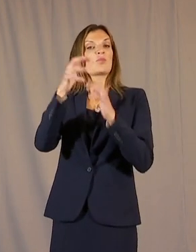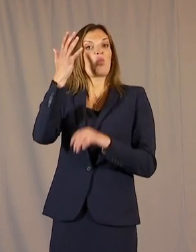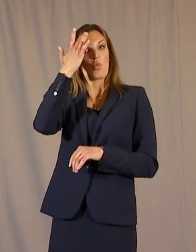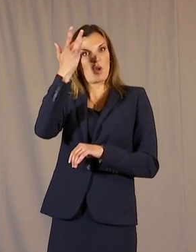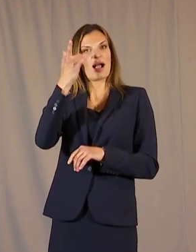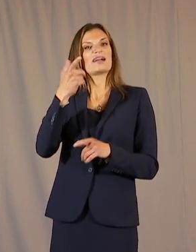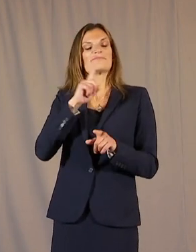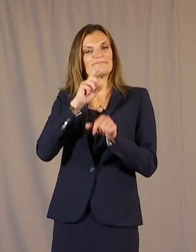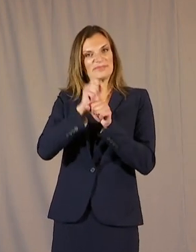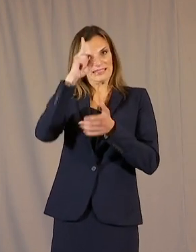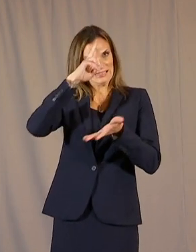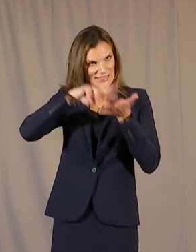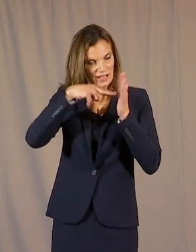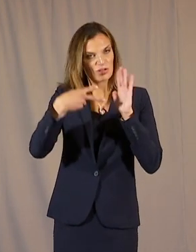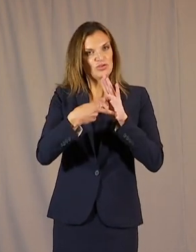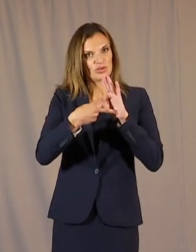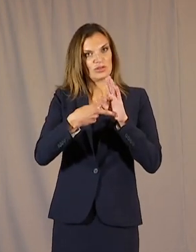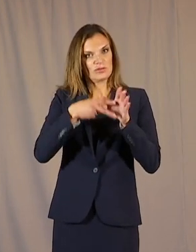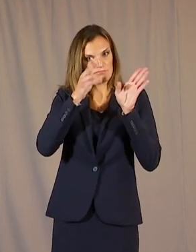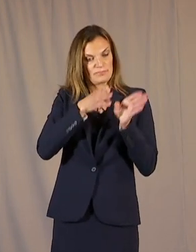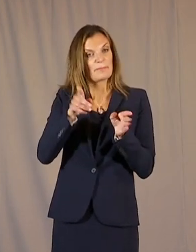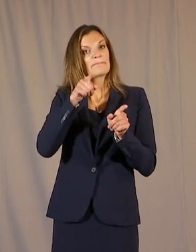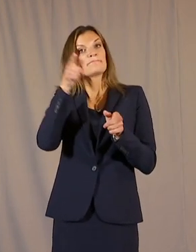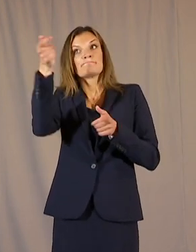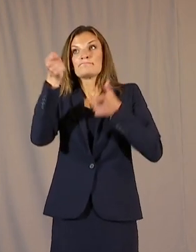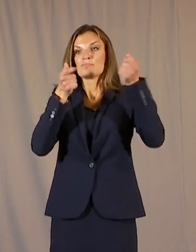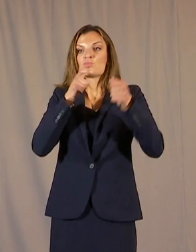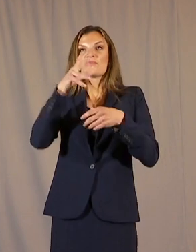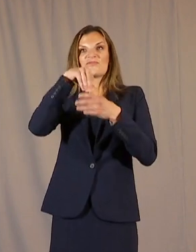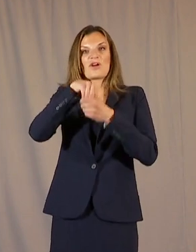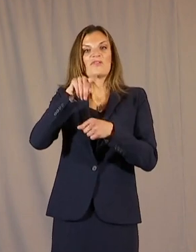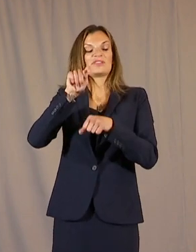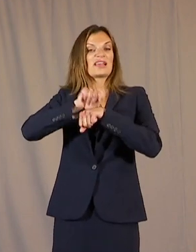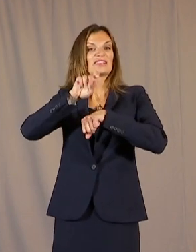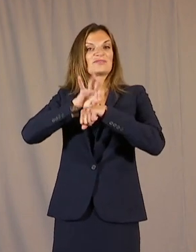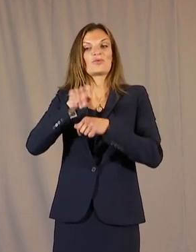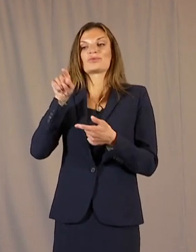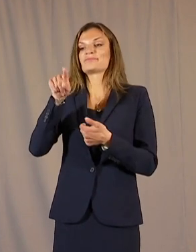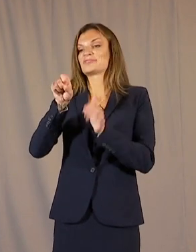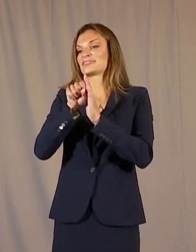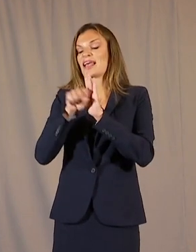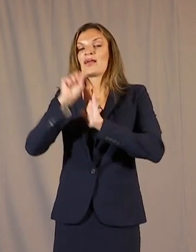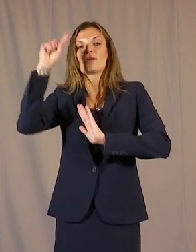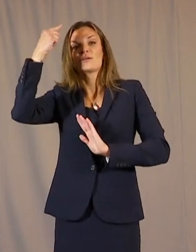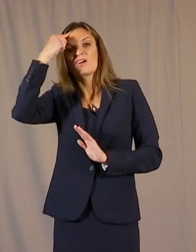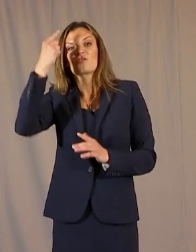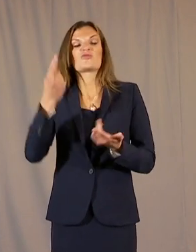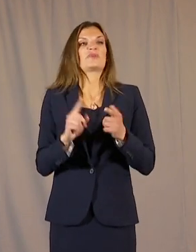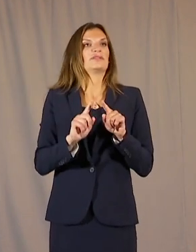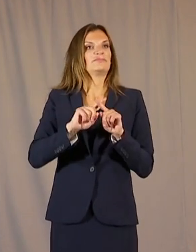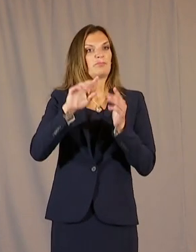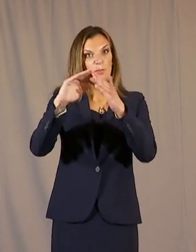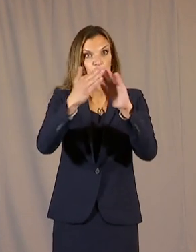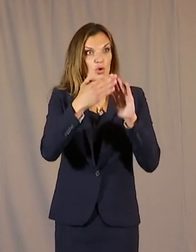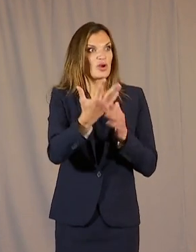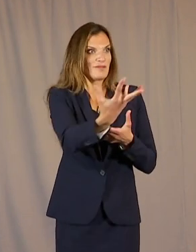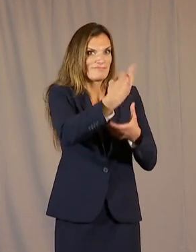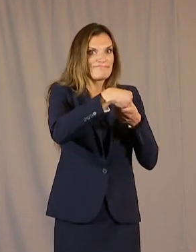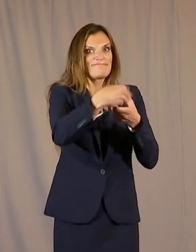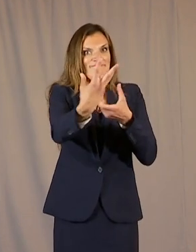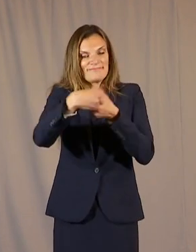makeup included people from state government, partners across sectors, and community members